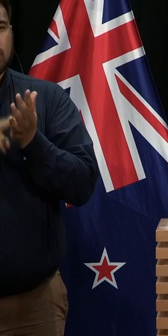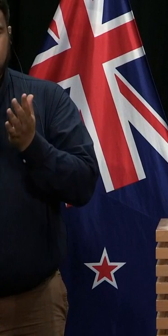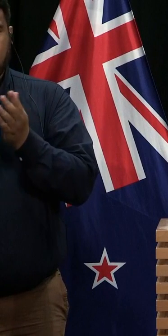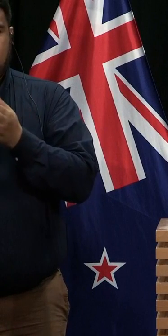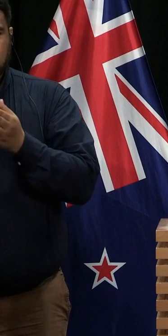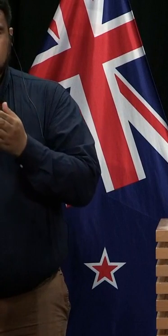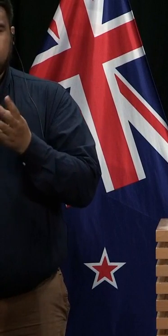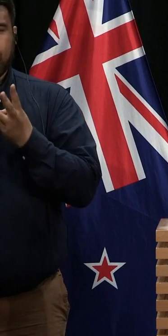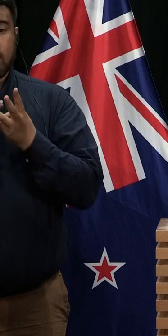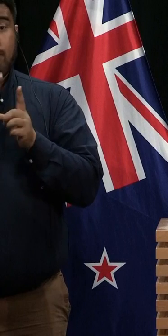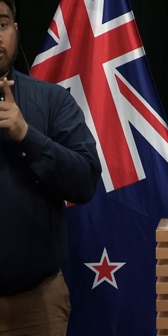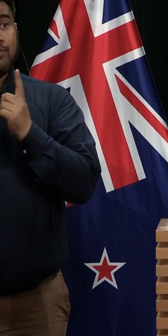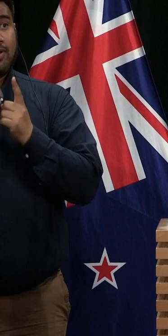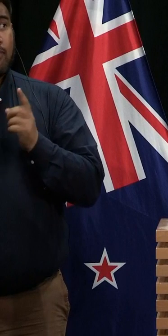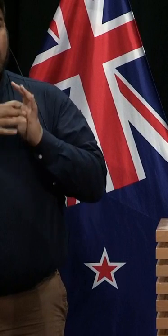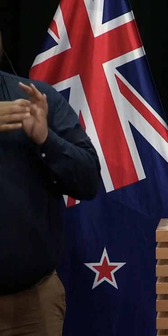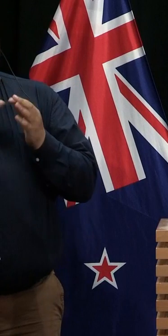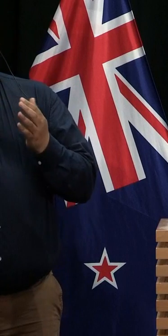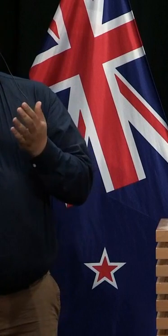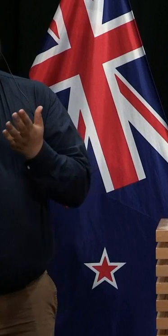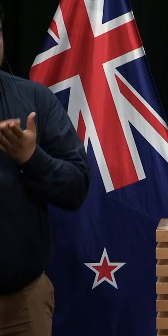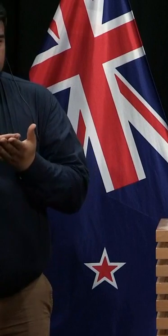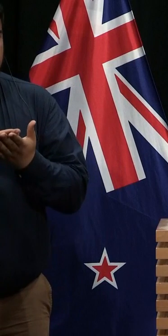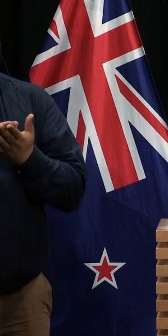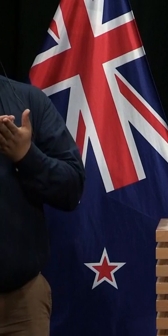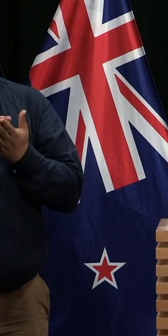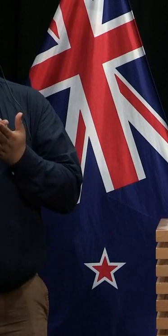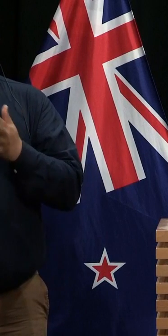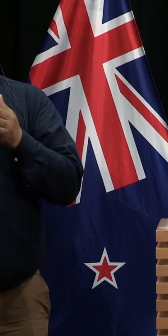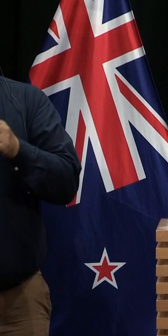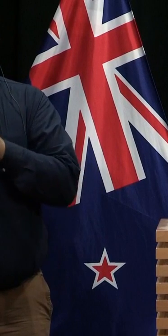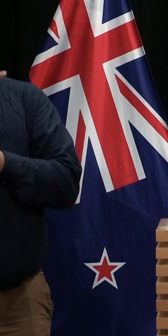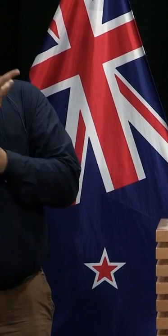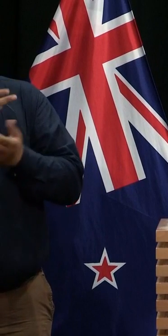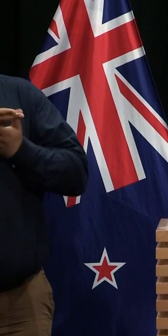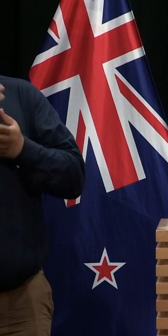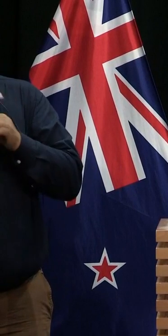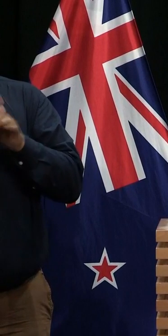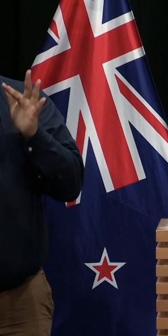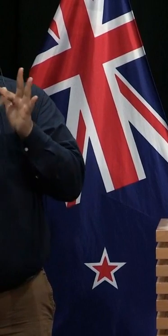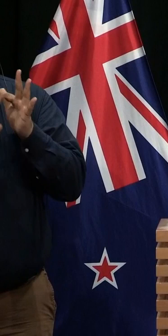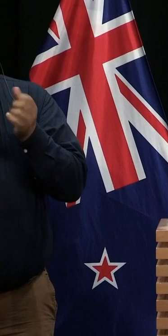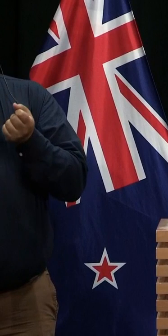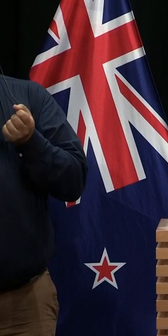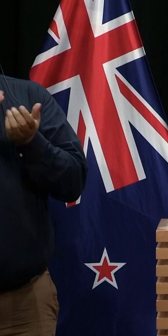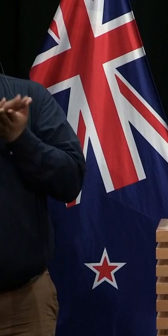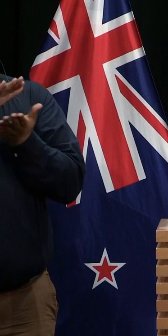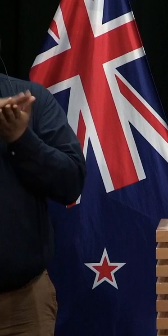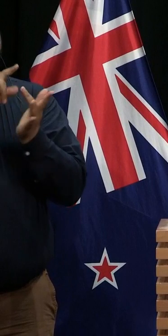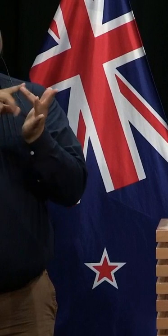our relationship since we last met. We've been progressing issues like e-invoicing, doing some work on